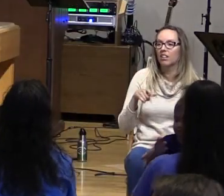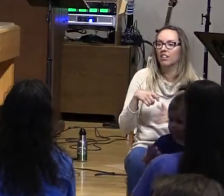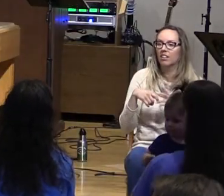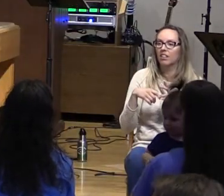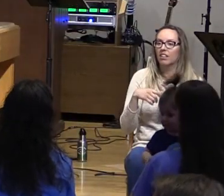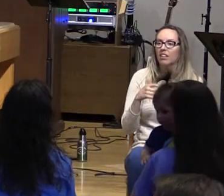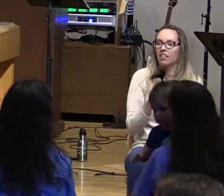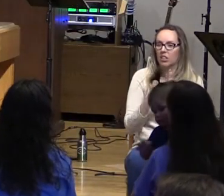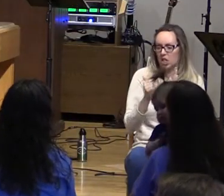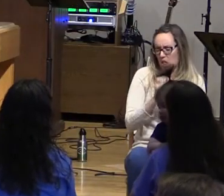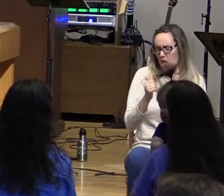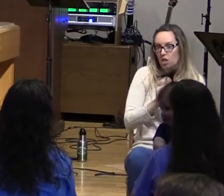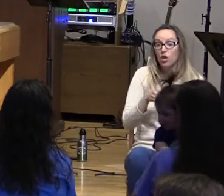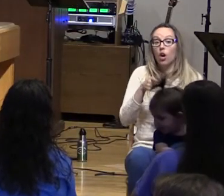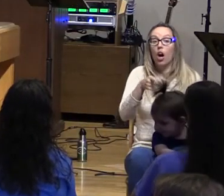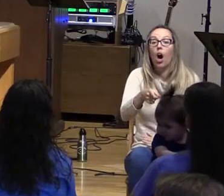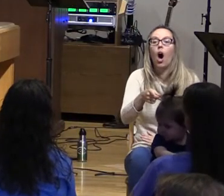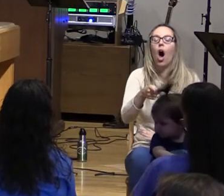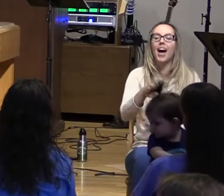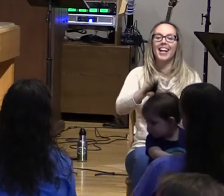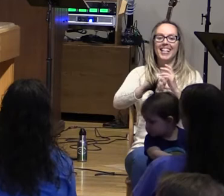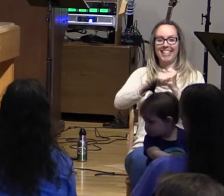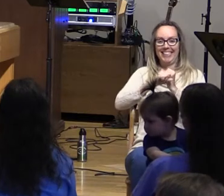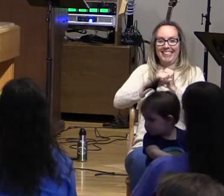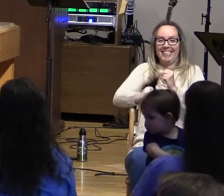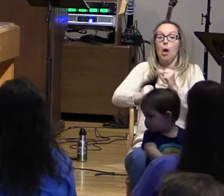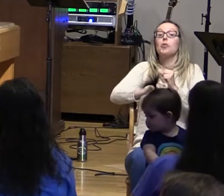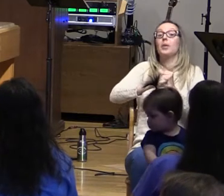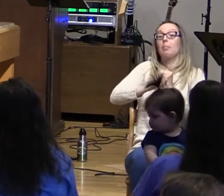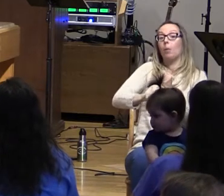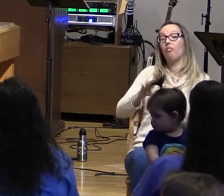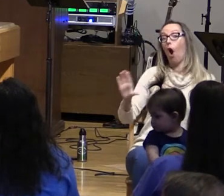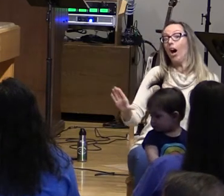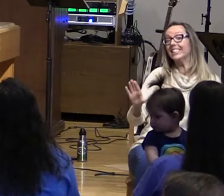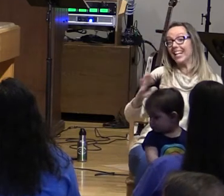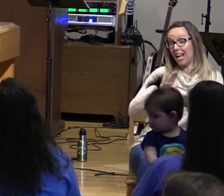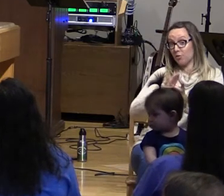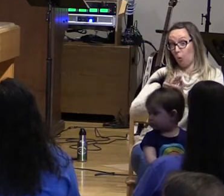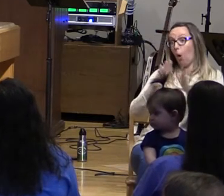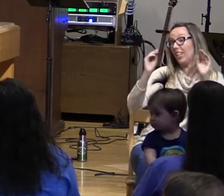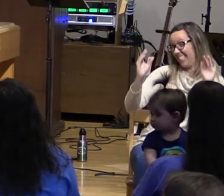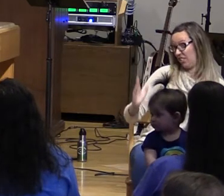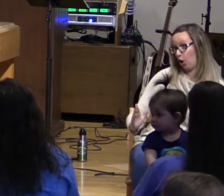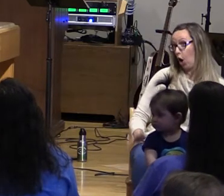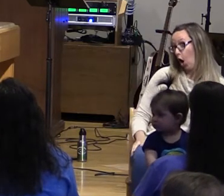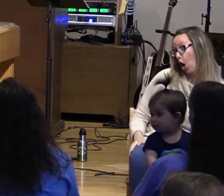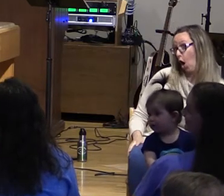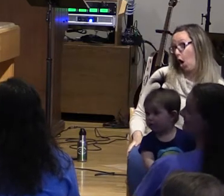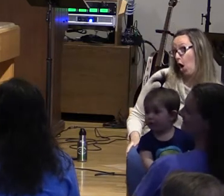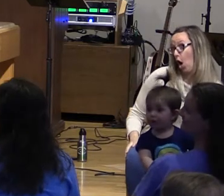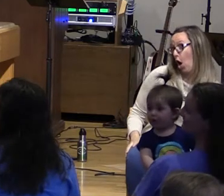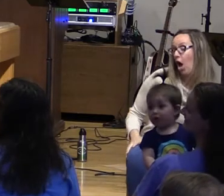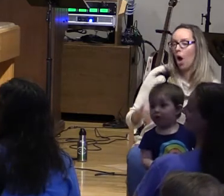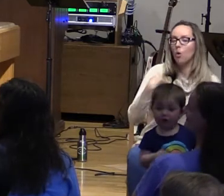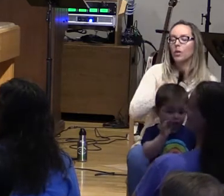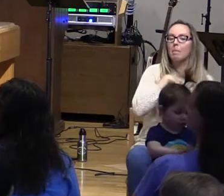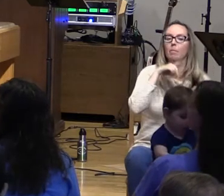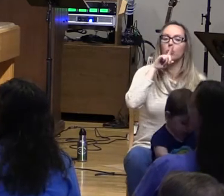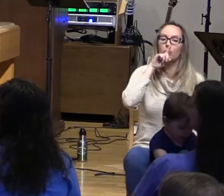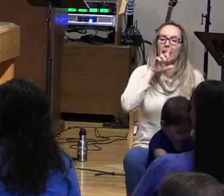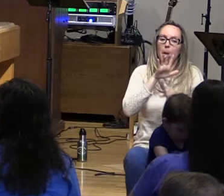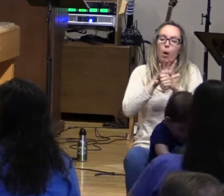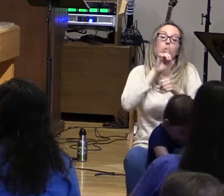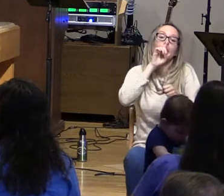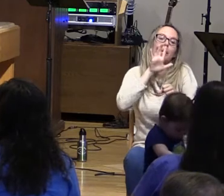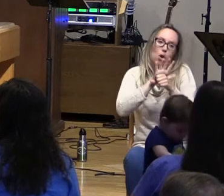really great Sunday school teacher or youth group leader, remember, you made a promise to help